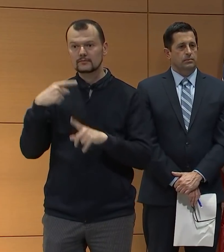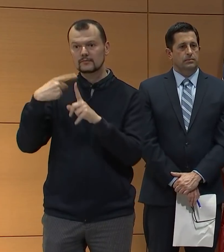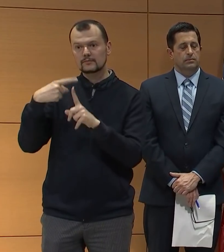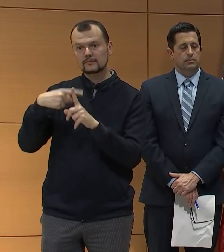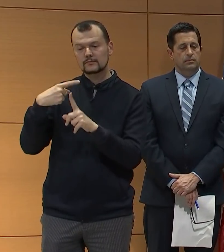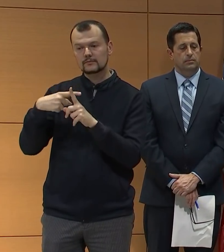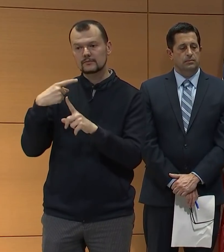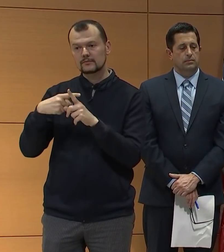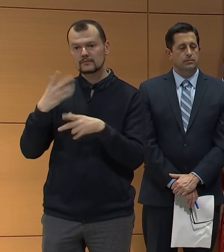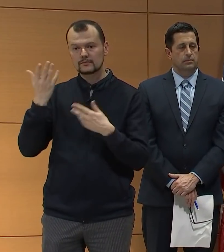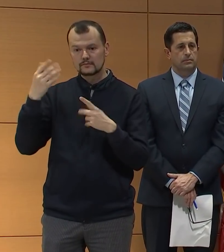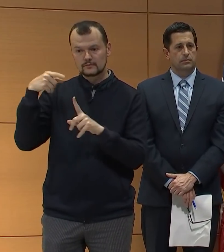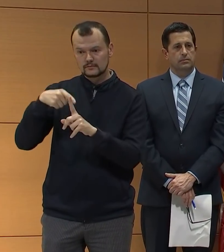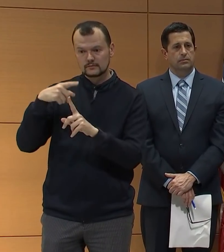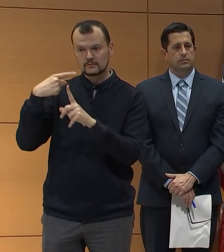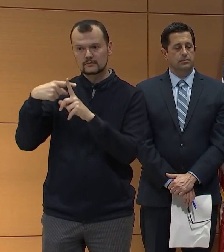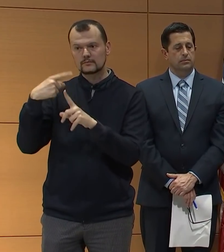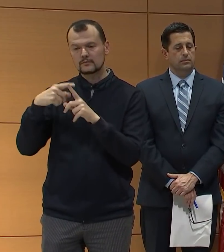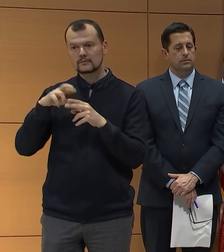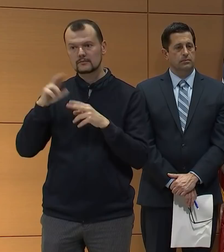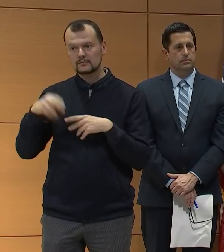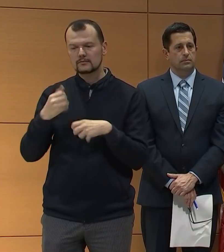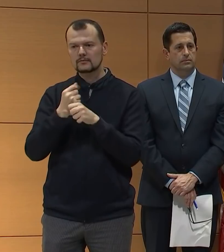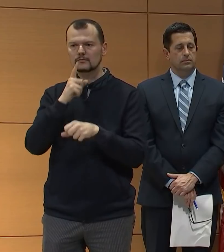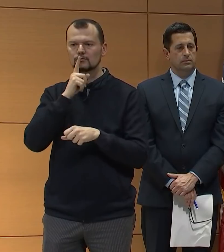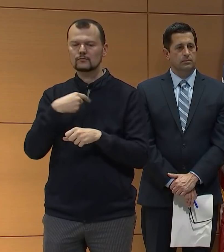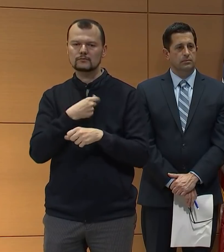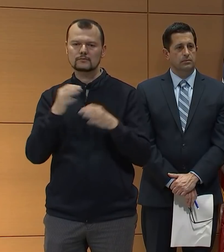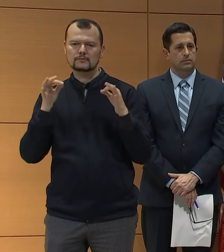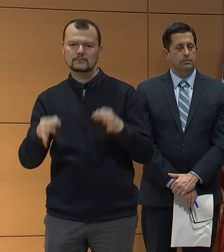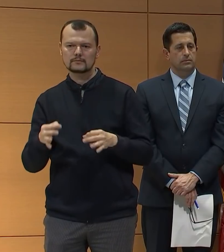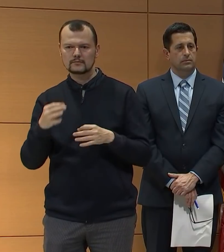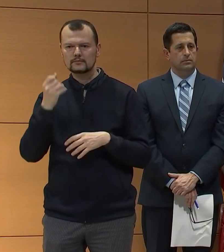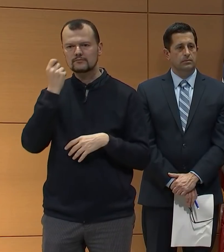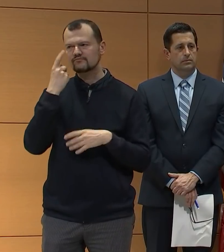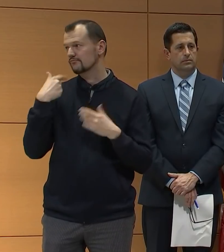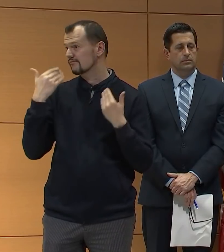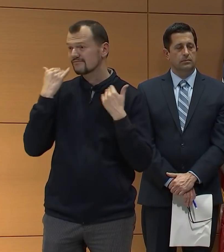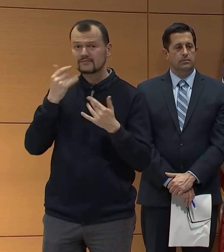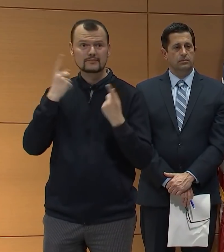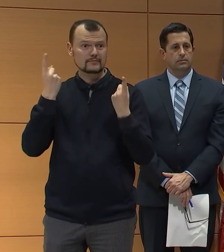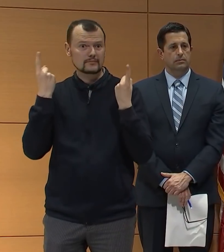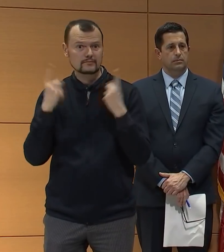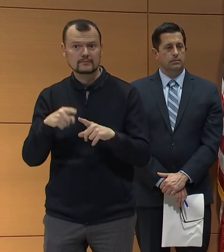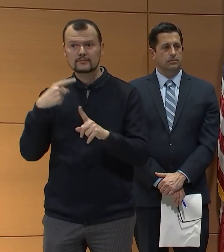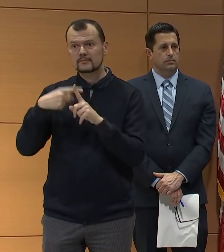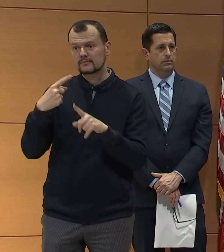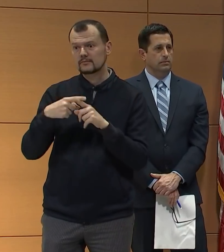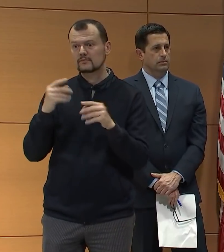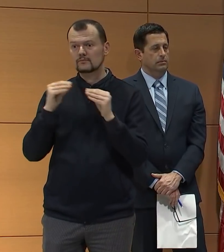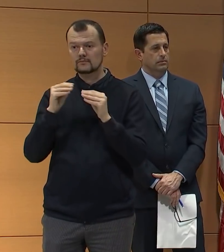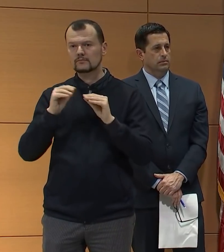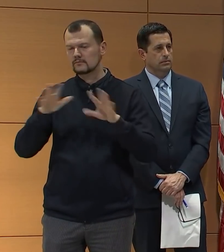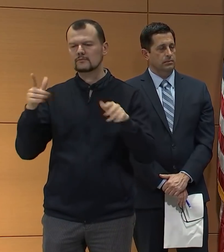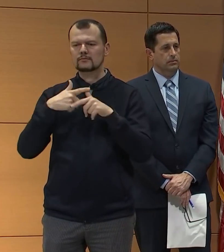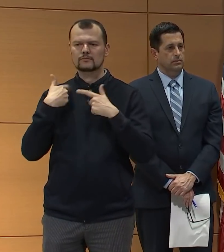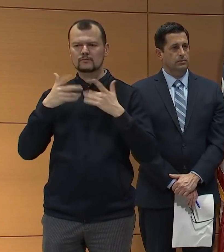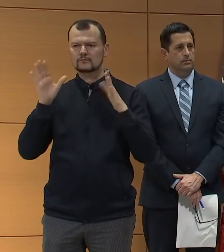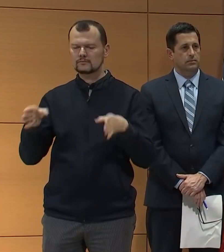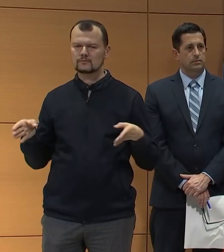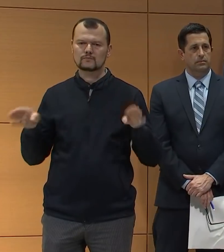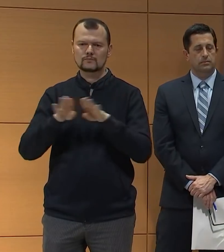we would make a decision to close that school or schools where that was to happen. We don't have that